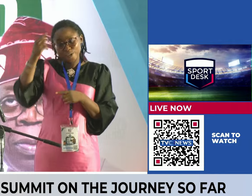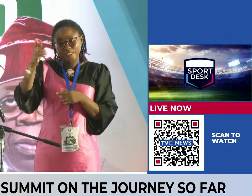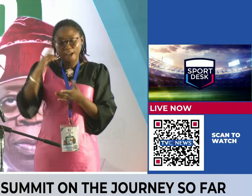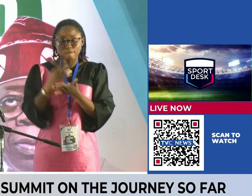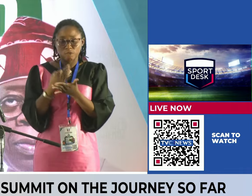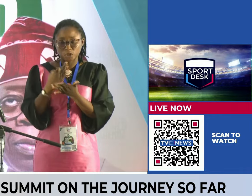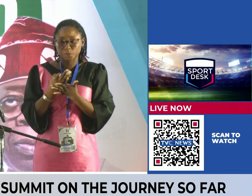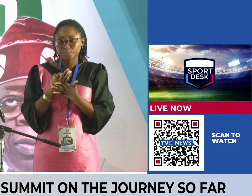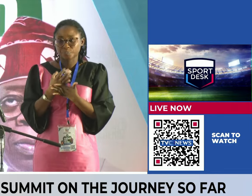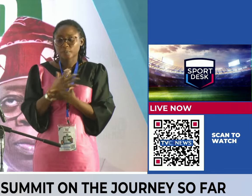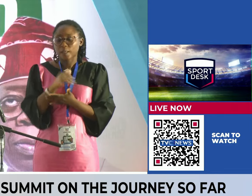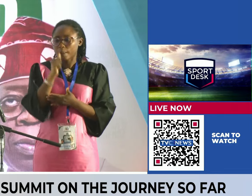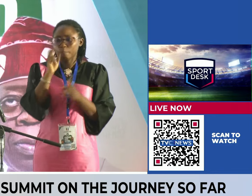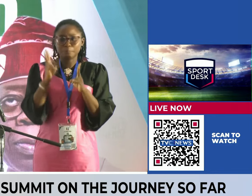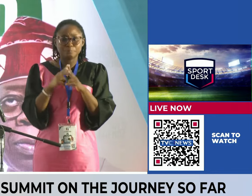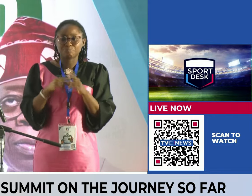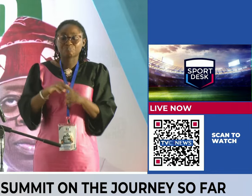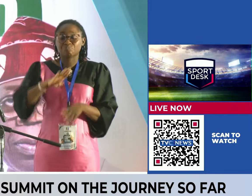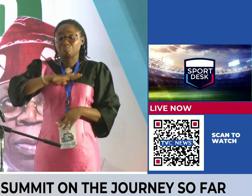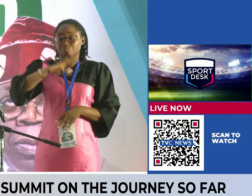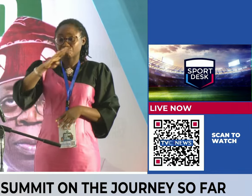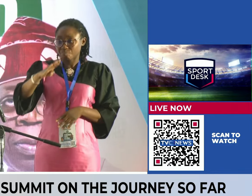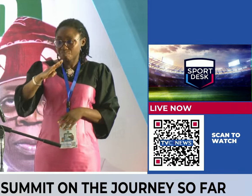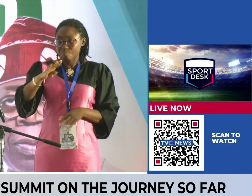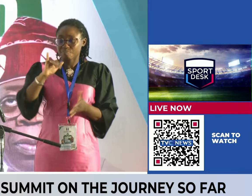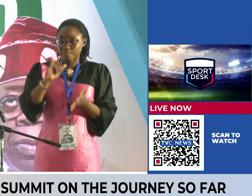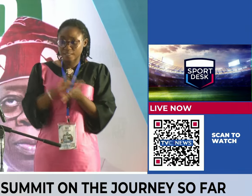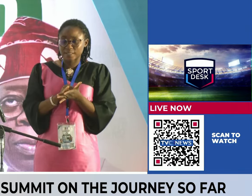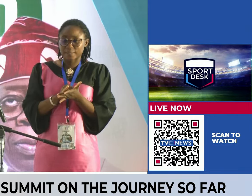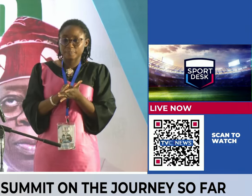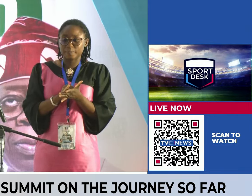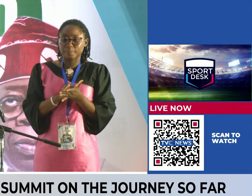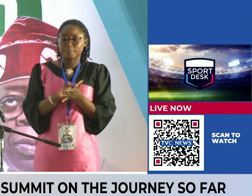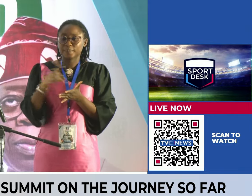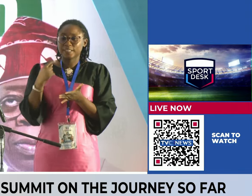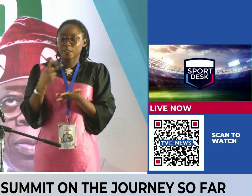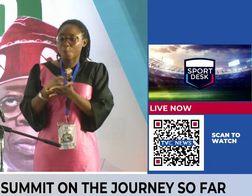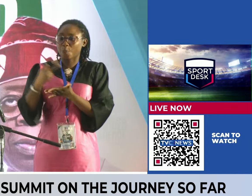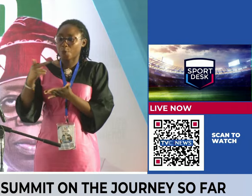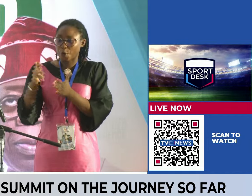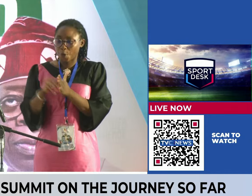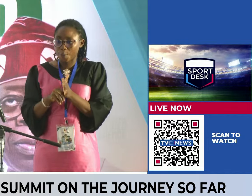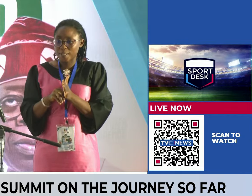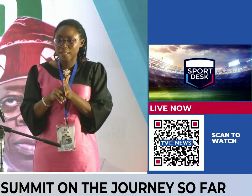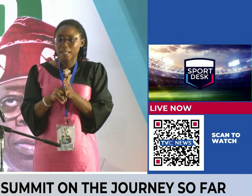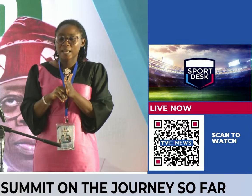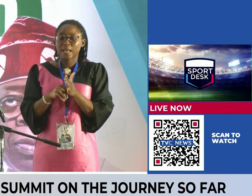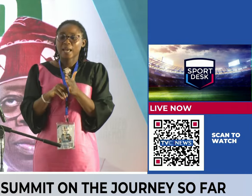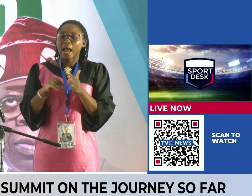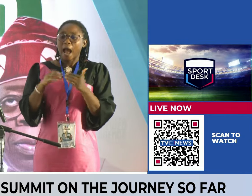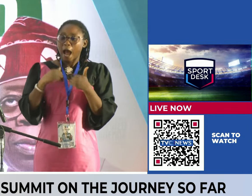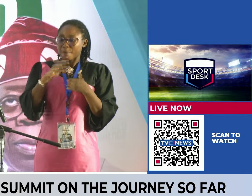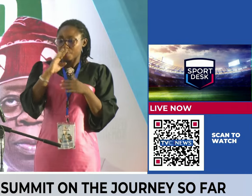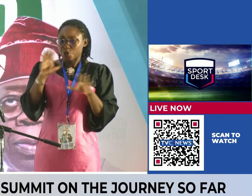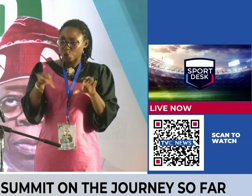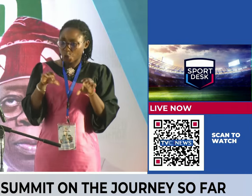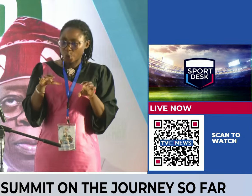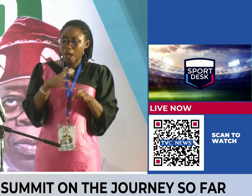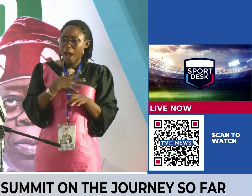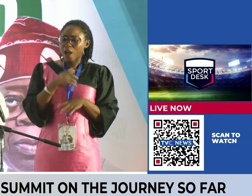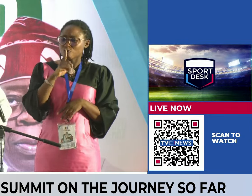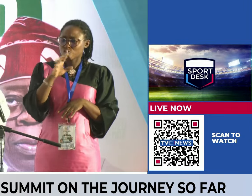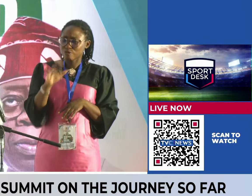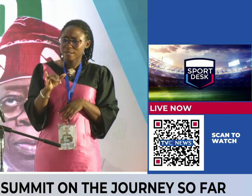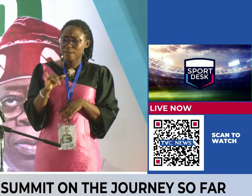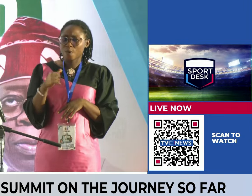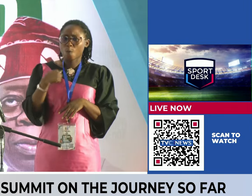funding. And I'm very, very confident that the procurement and the design will be completed. And of course, we